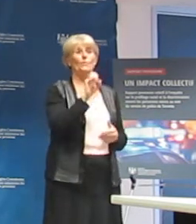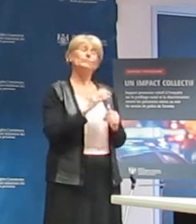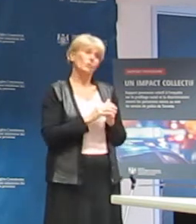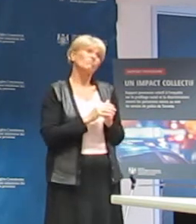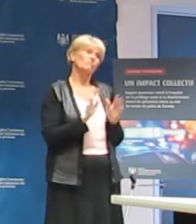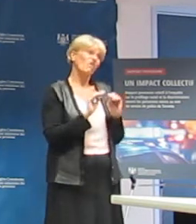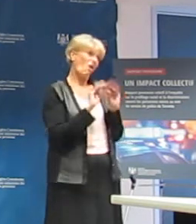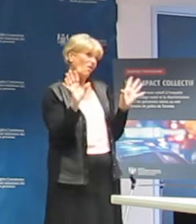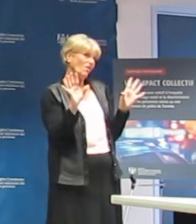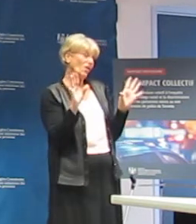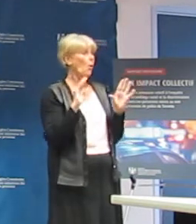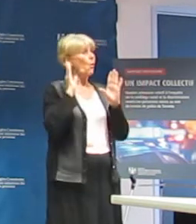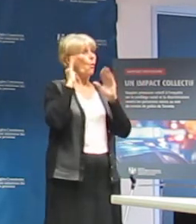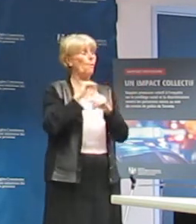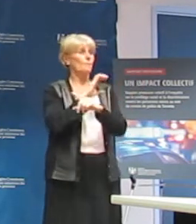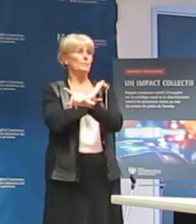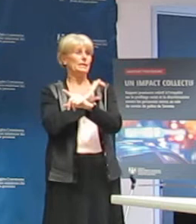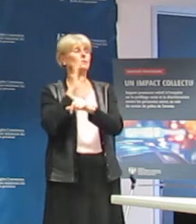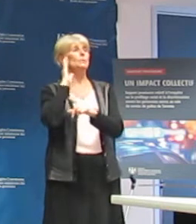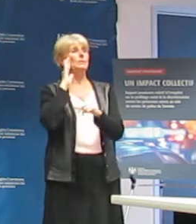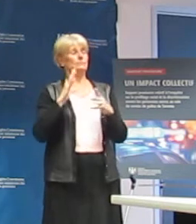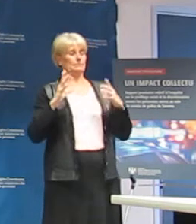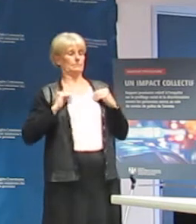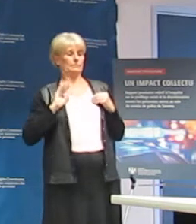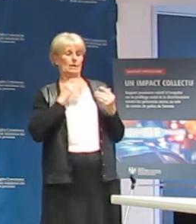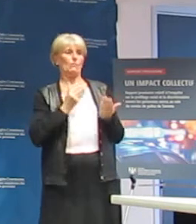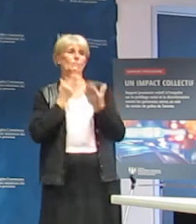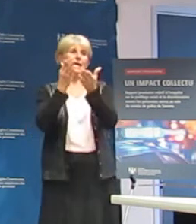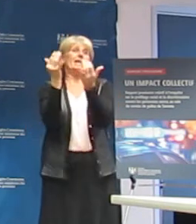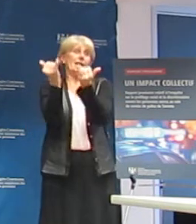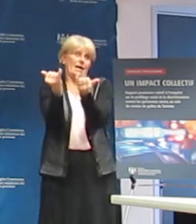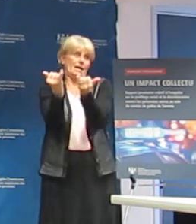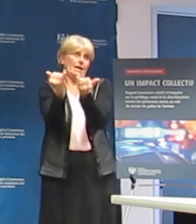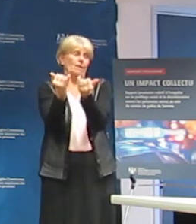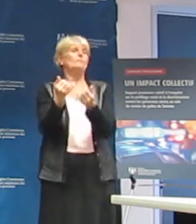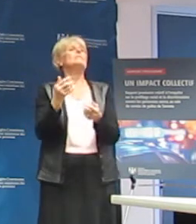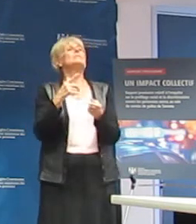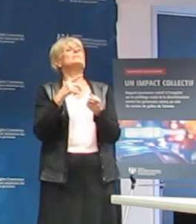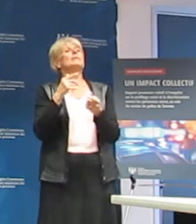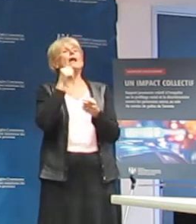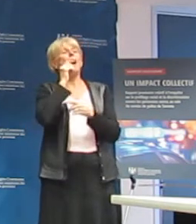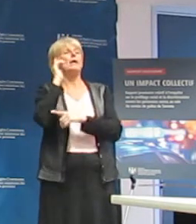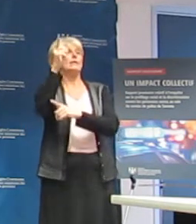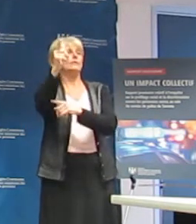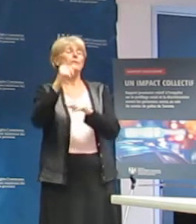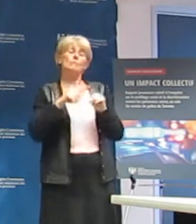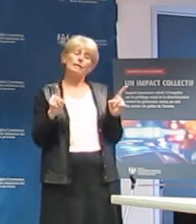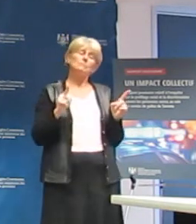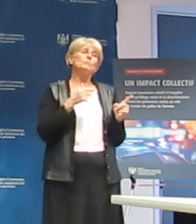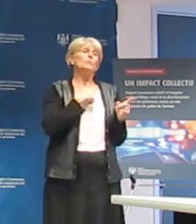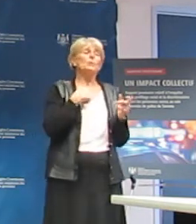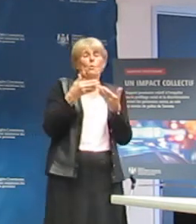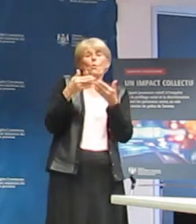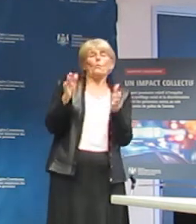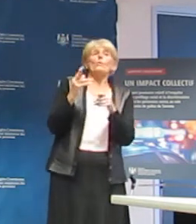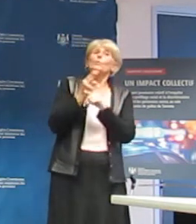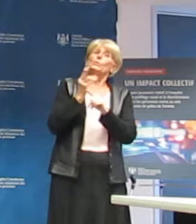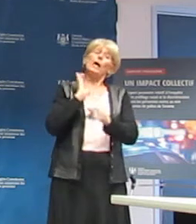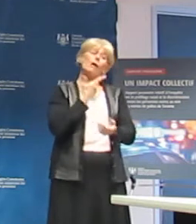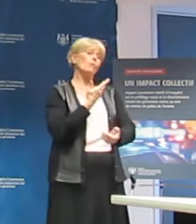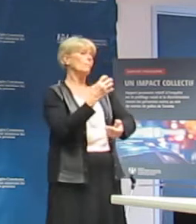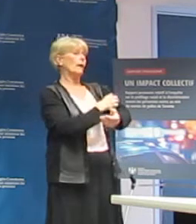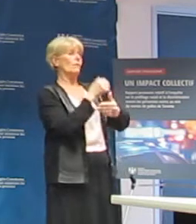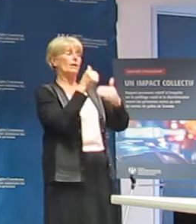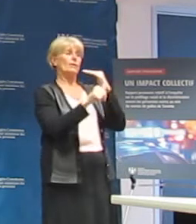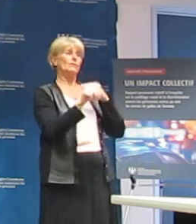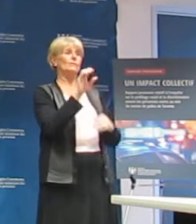obviously, we hope the police will adopt our recommendations now and at a later point. But we are also open to using the powers under